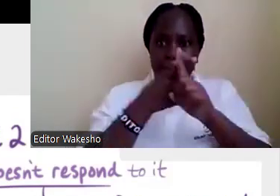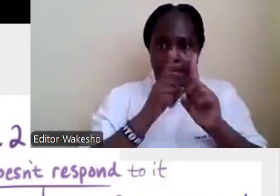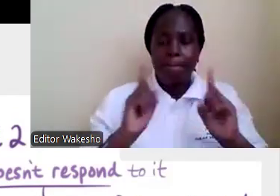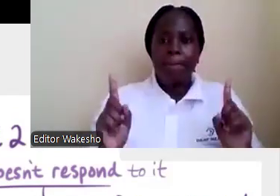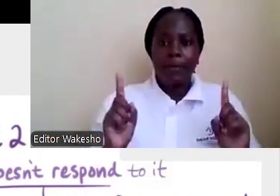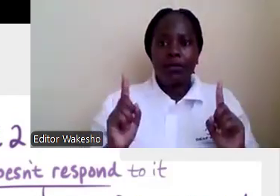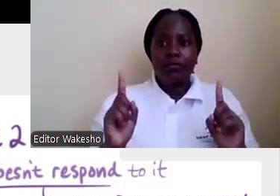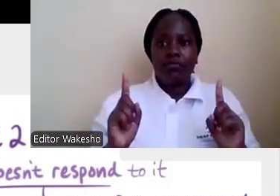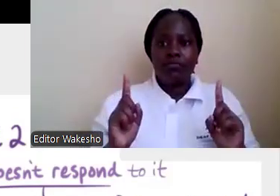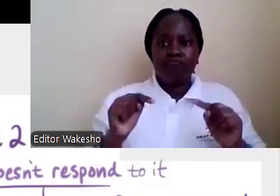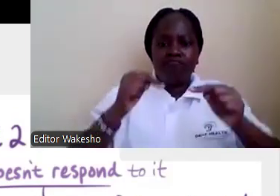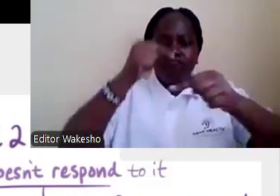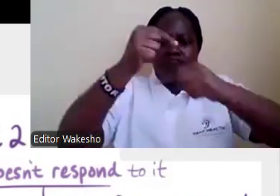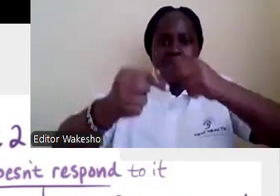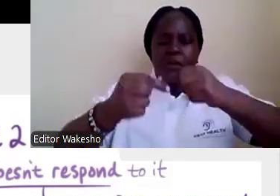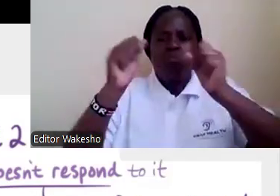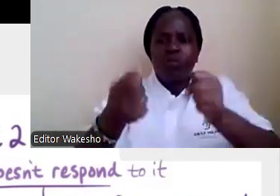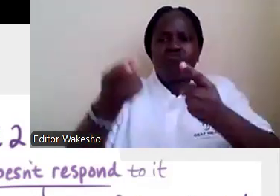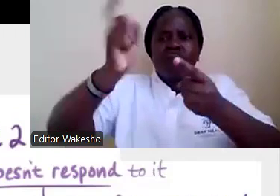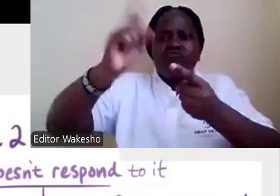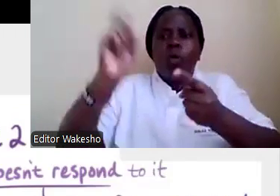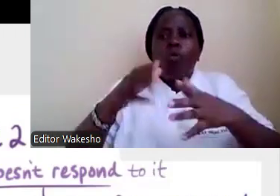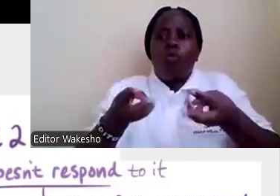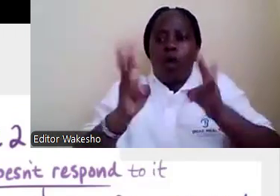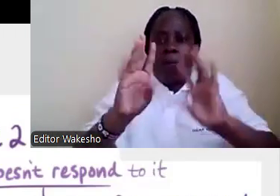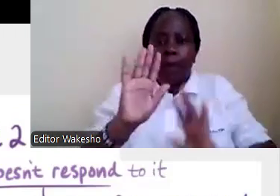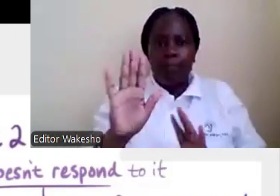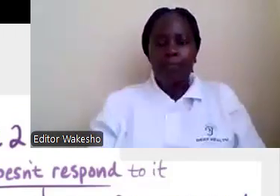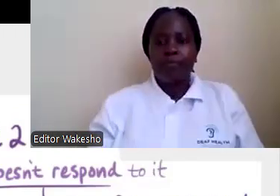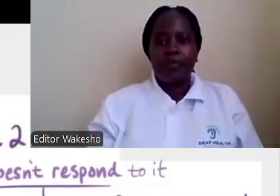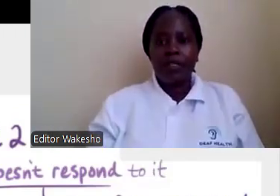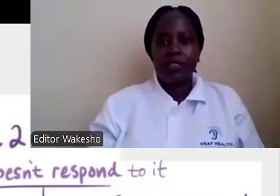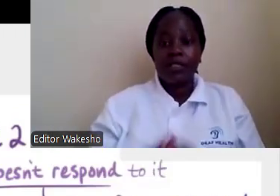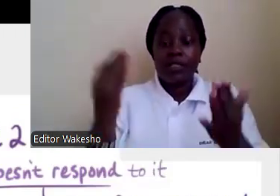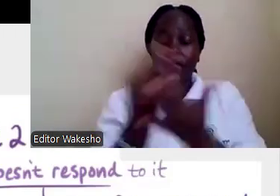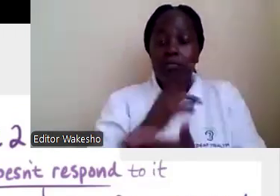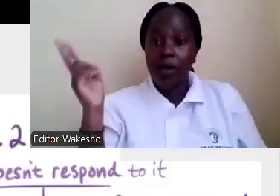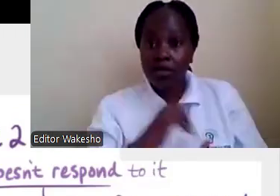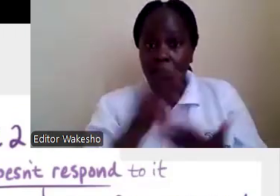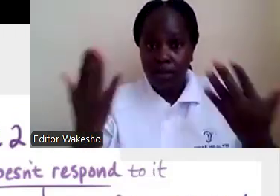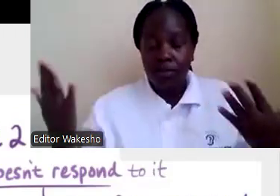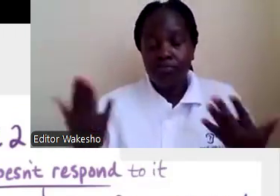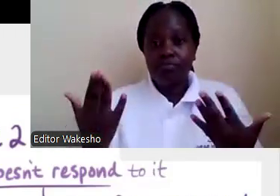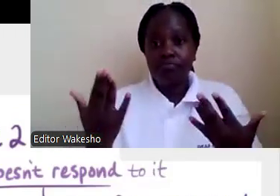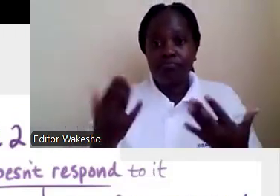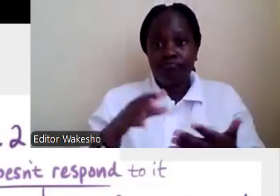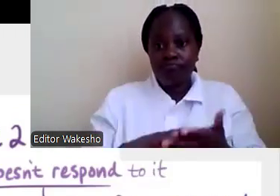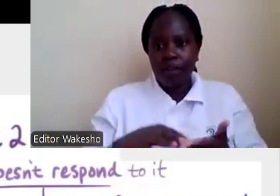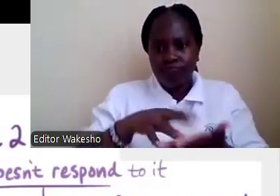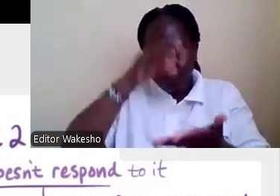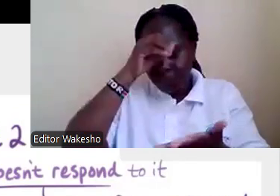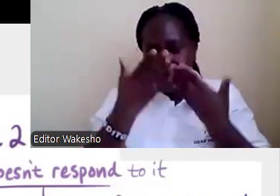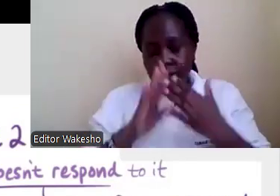increase your chances. So now some risk factors that have been well studied and linked to type 2 diabetes include